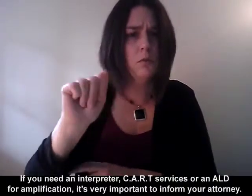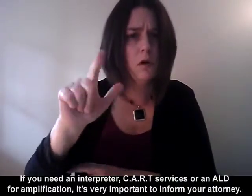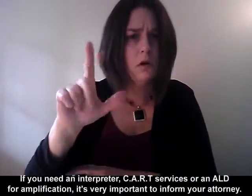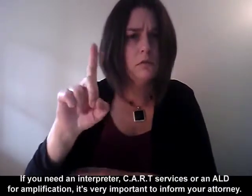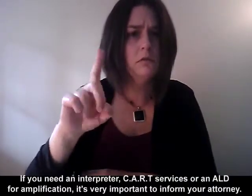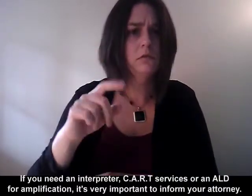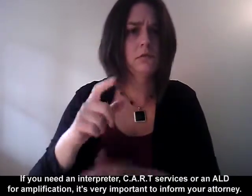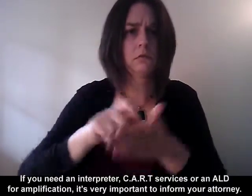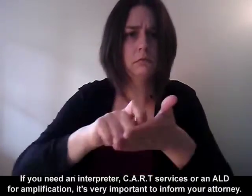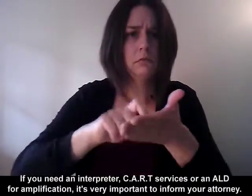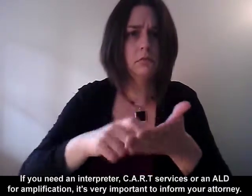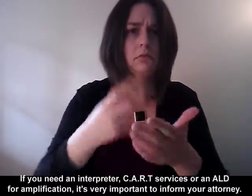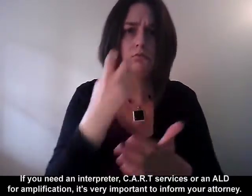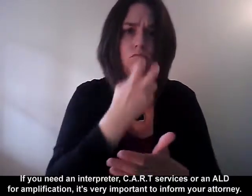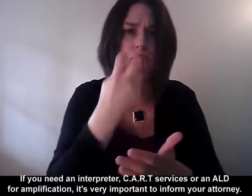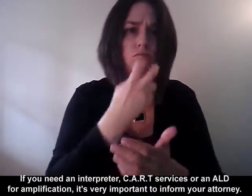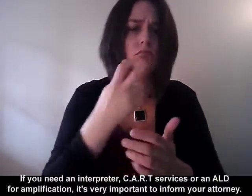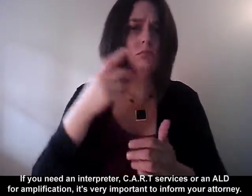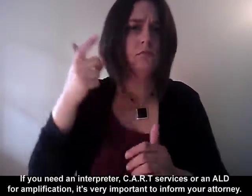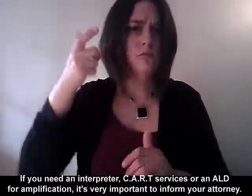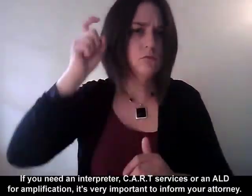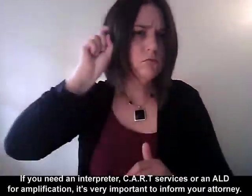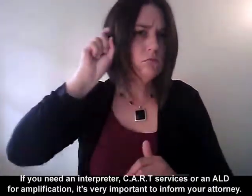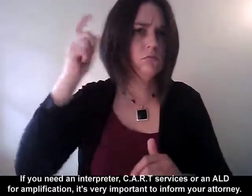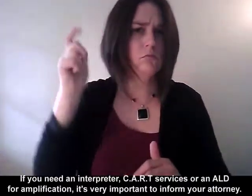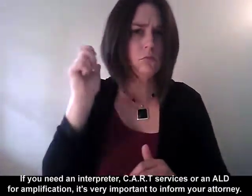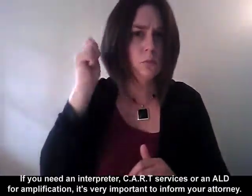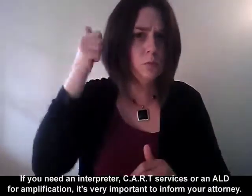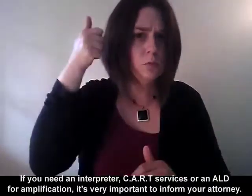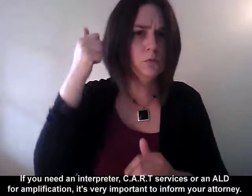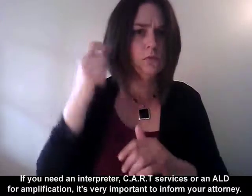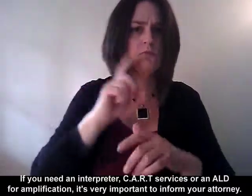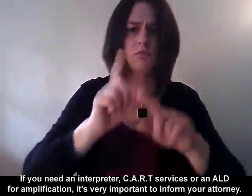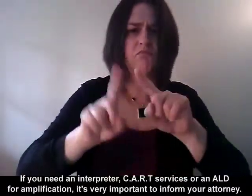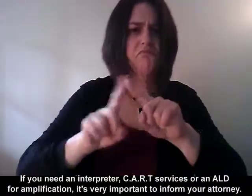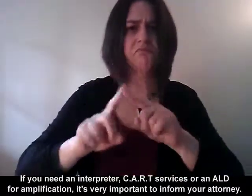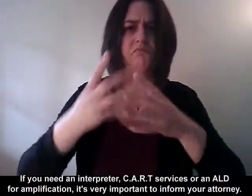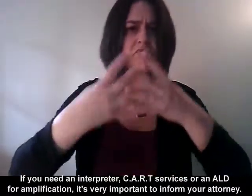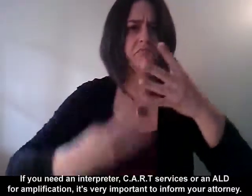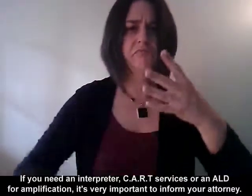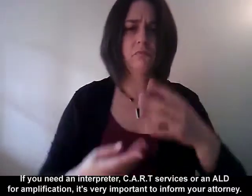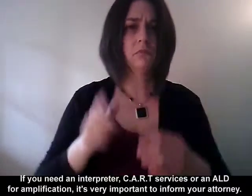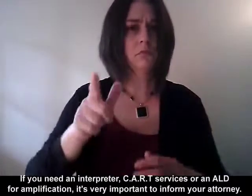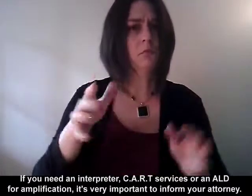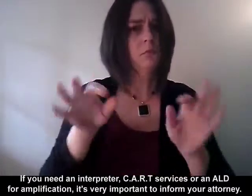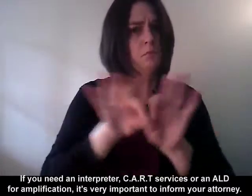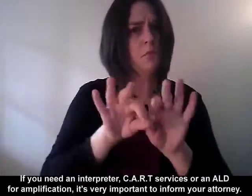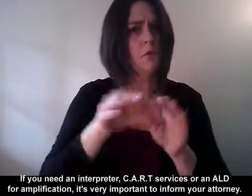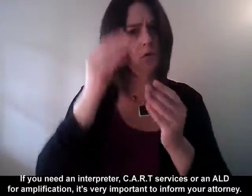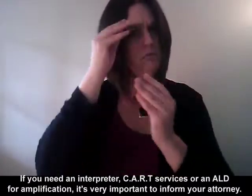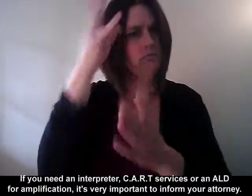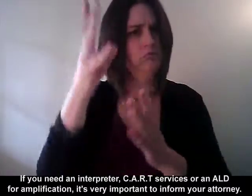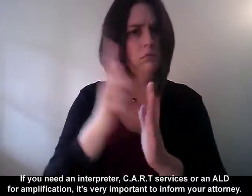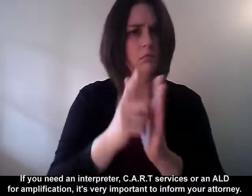If you need an interpreter, CART services, or an ALD for amplification, it is very important to inform your